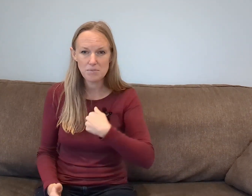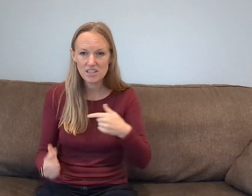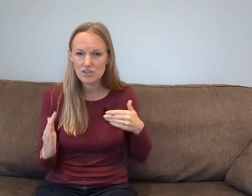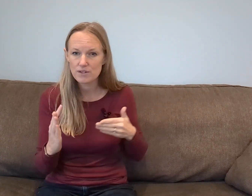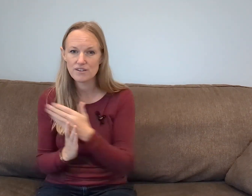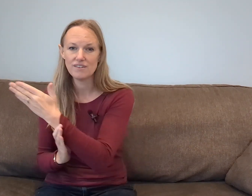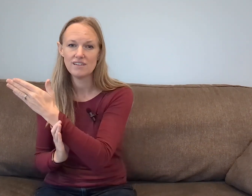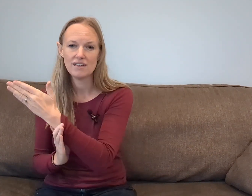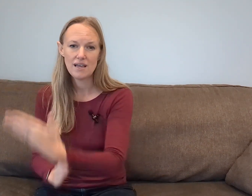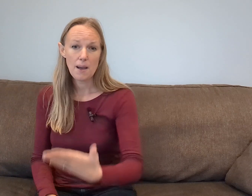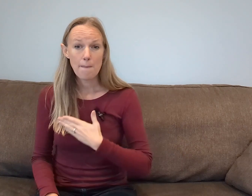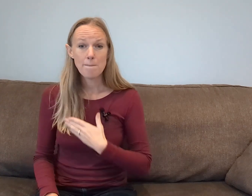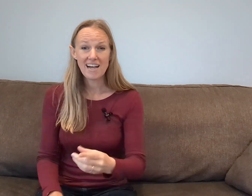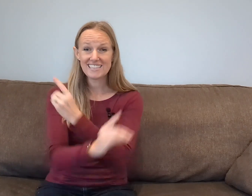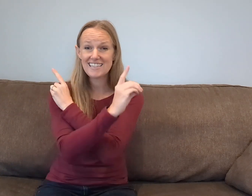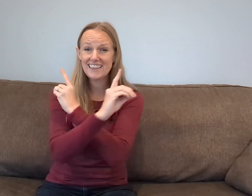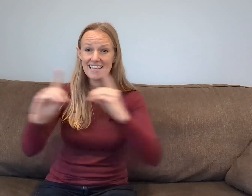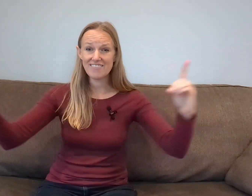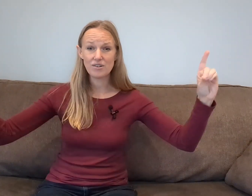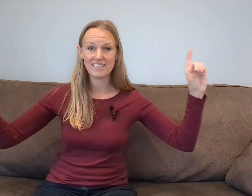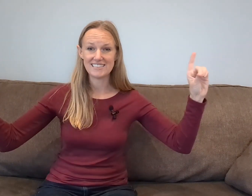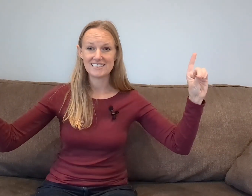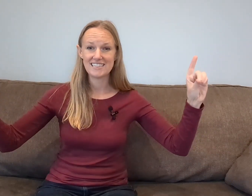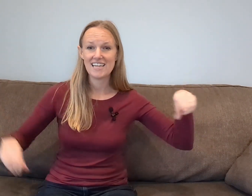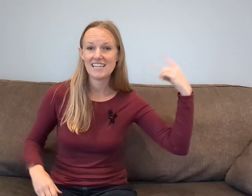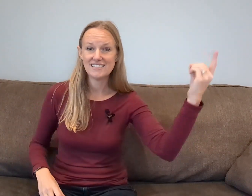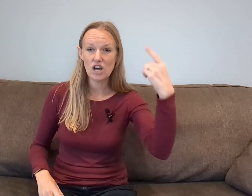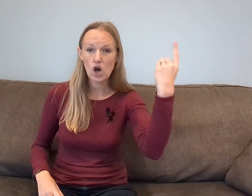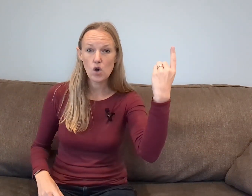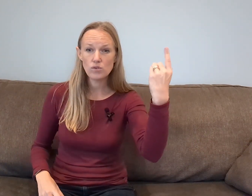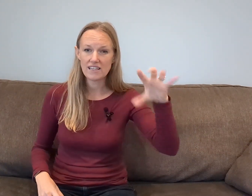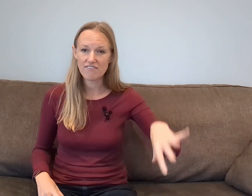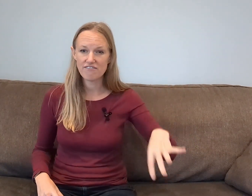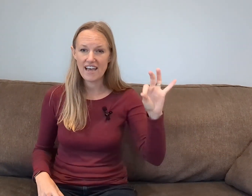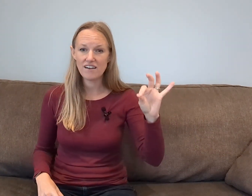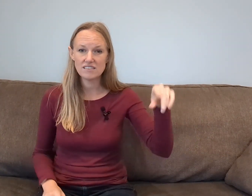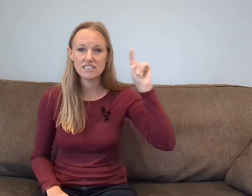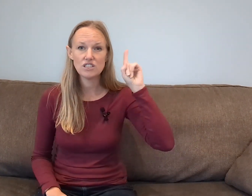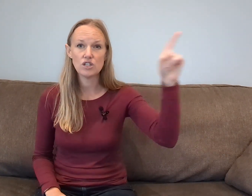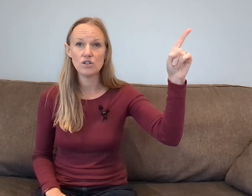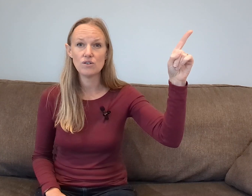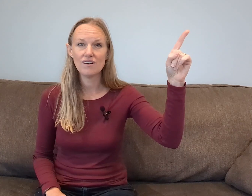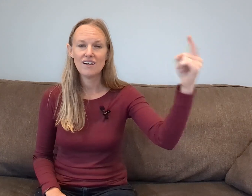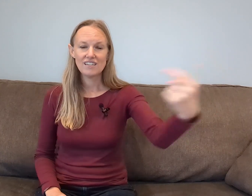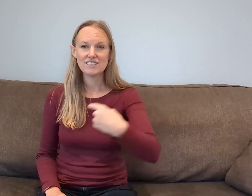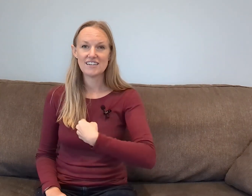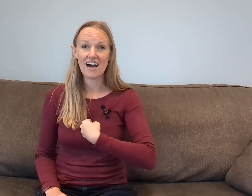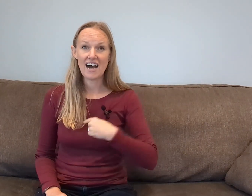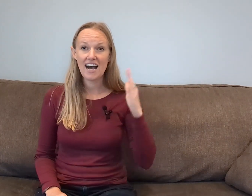me through. My deliverance is only found in you, so